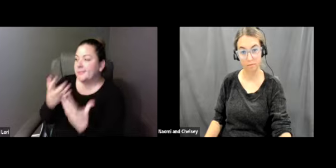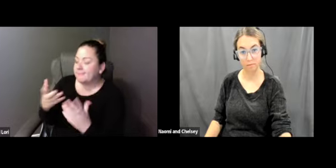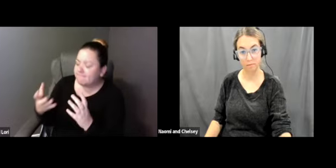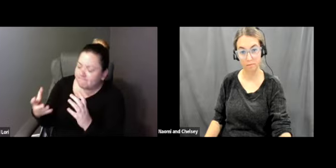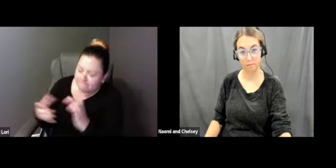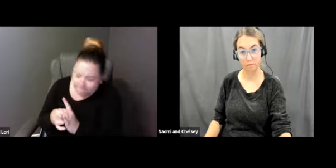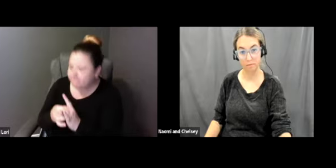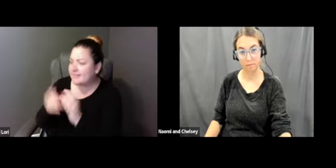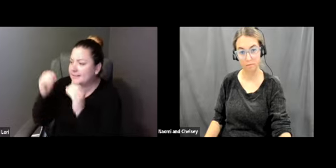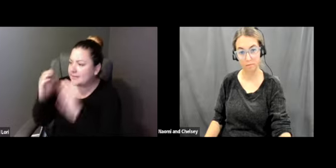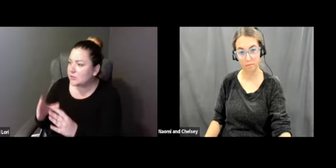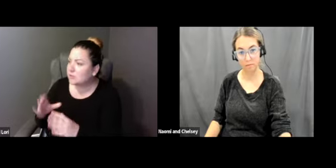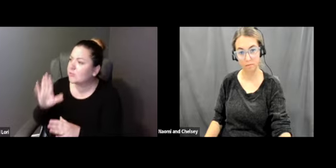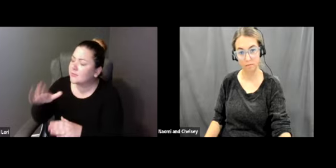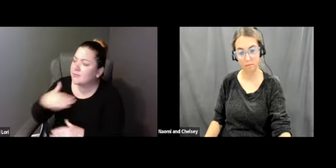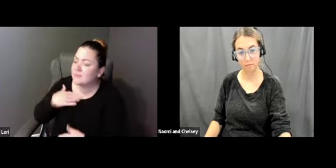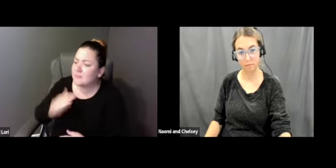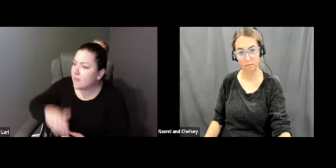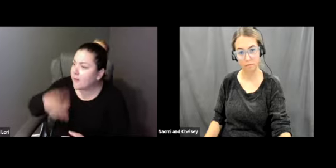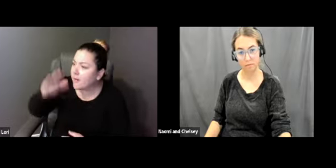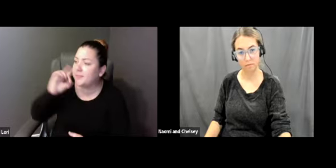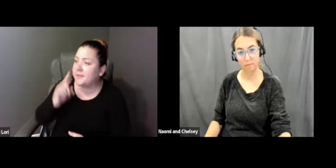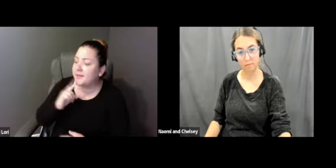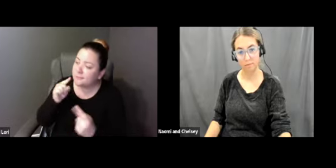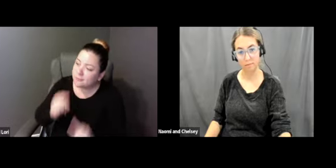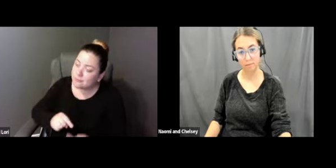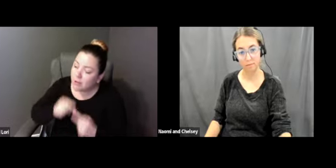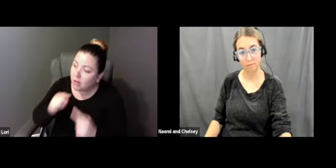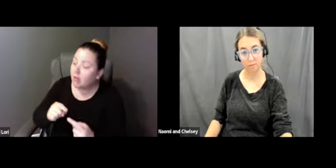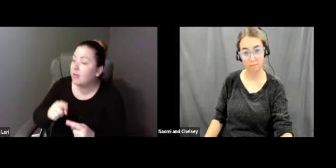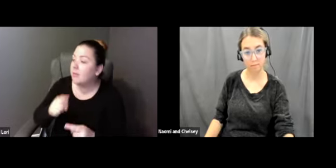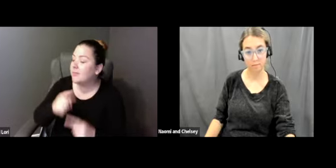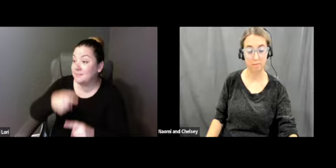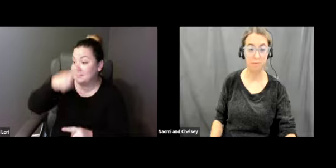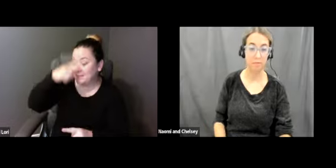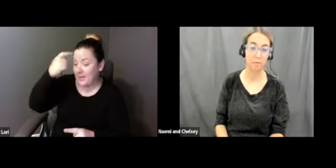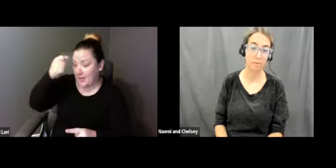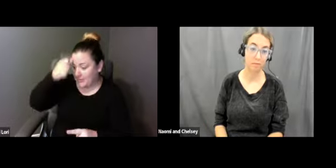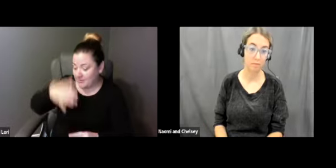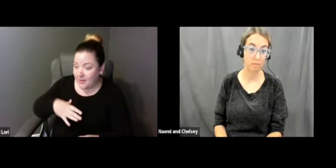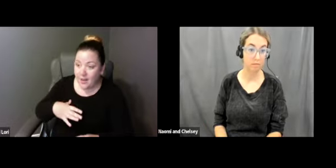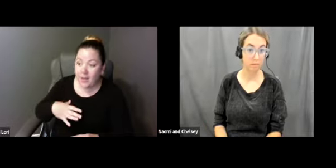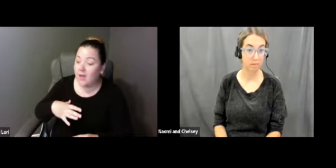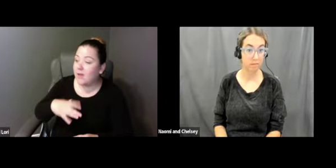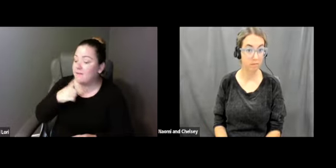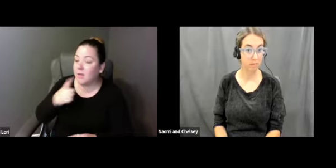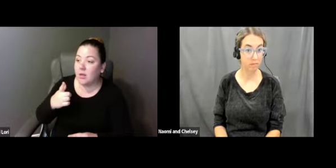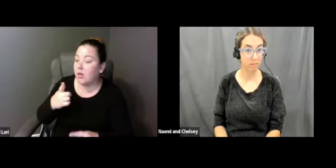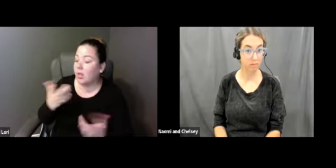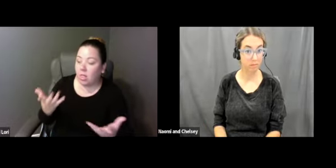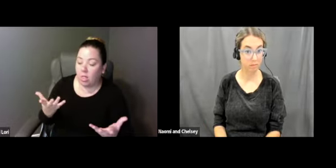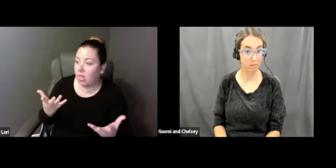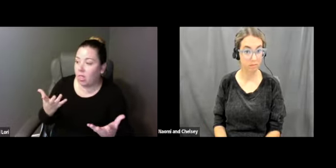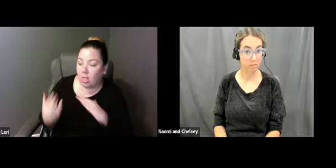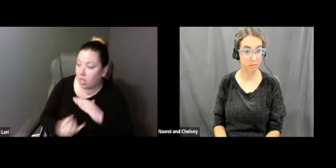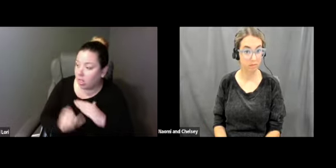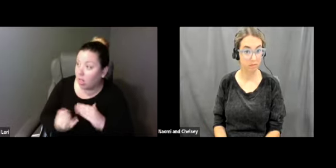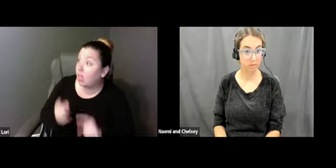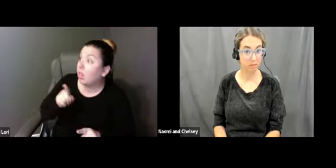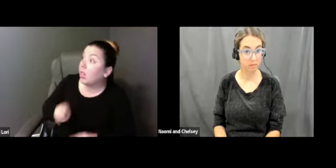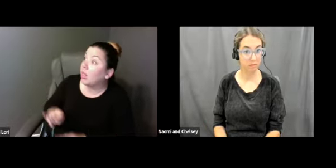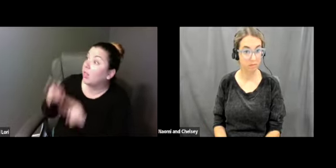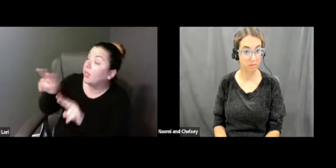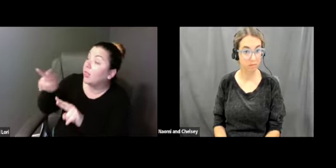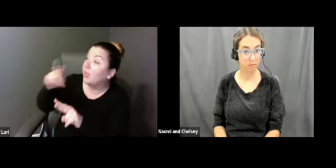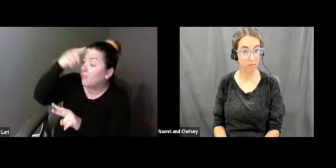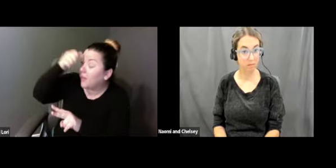they've struggled with English as a barrier their entire life, and they've just never connected with teachers. And to sit here and to see a black male teach English was